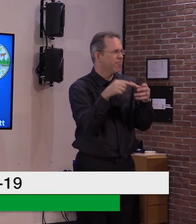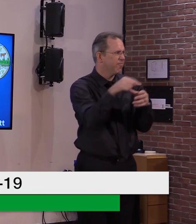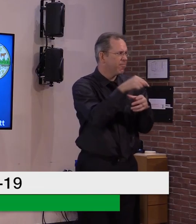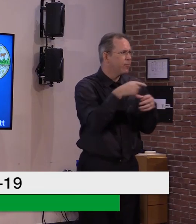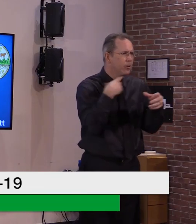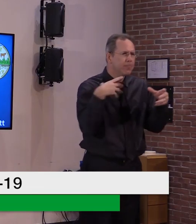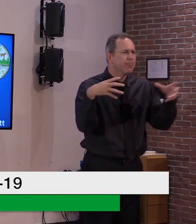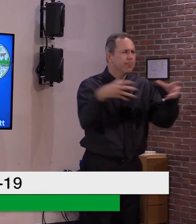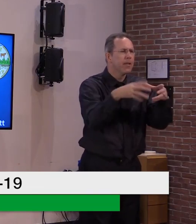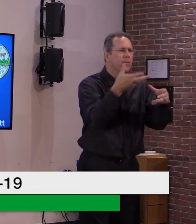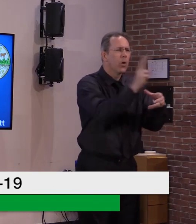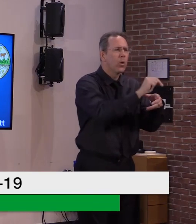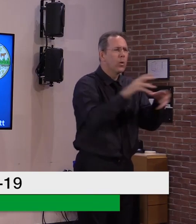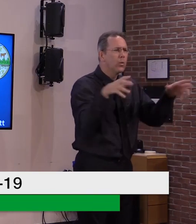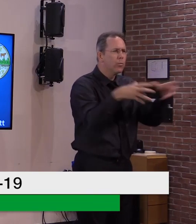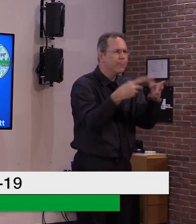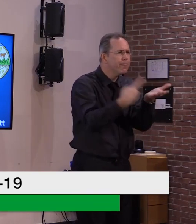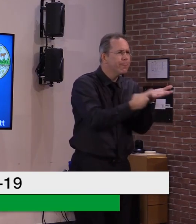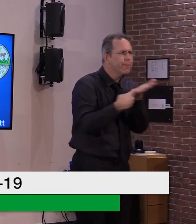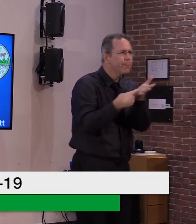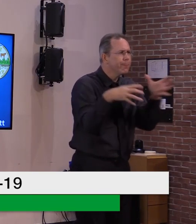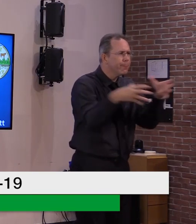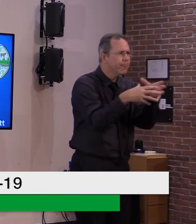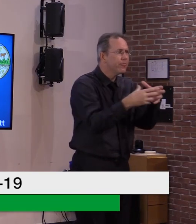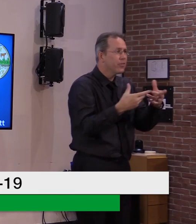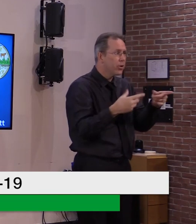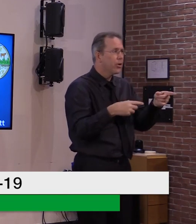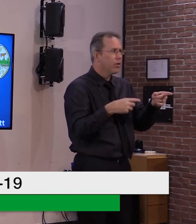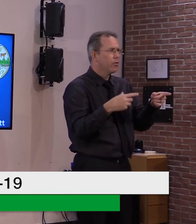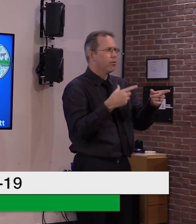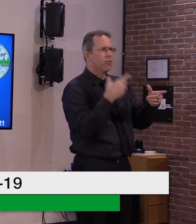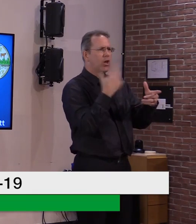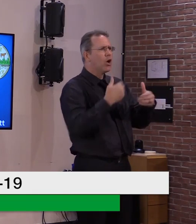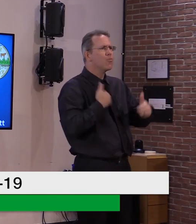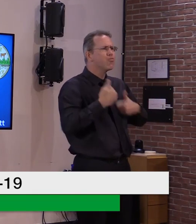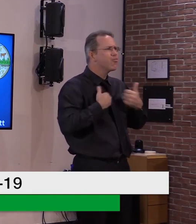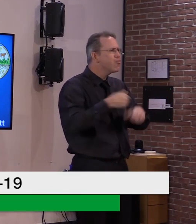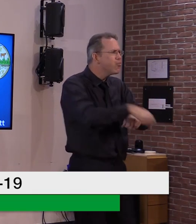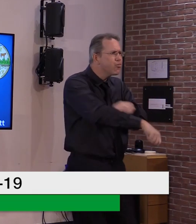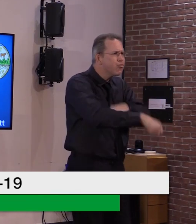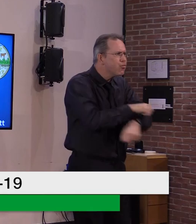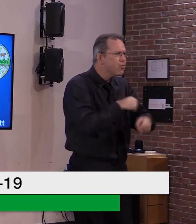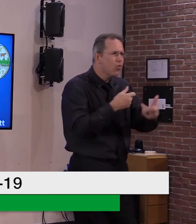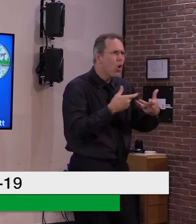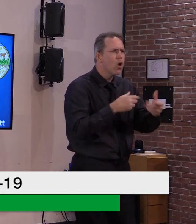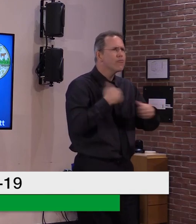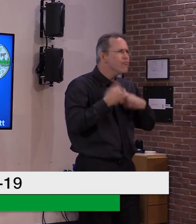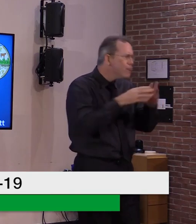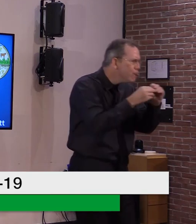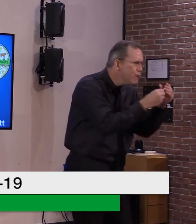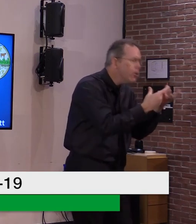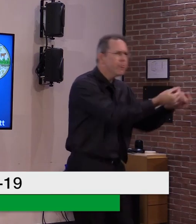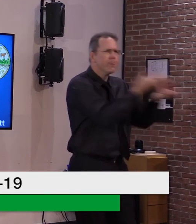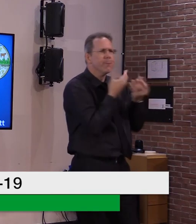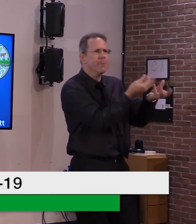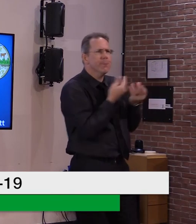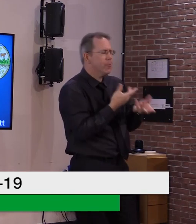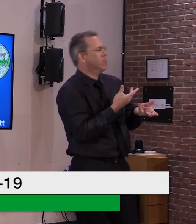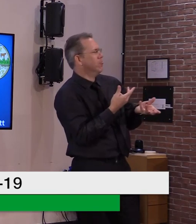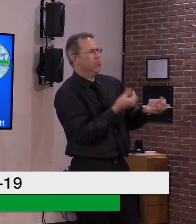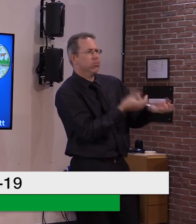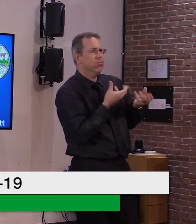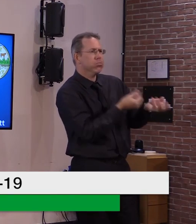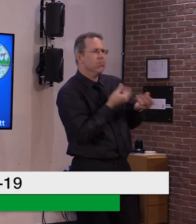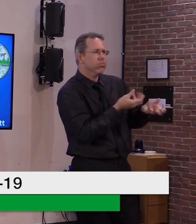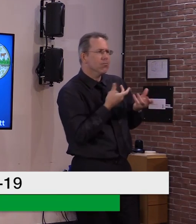that are shy about reaching out to us if there's a problem in their community so we have all kinds of approaches that